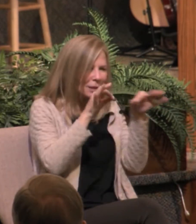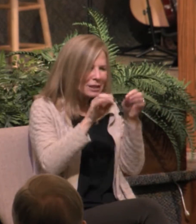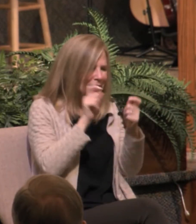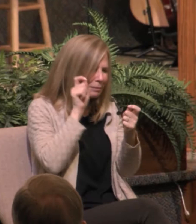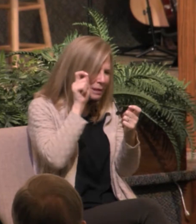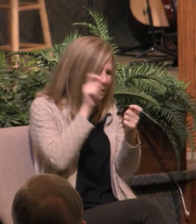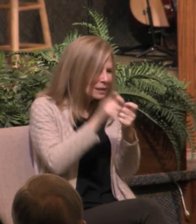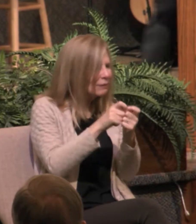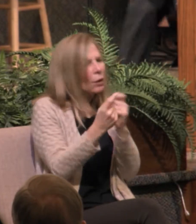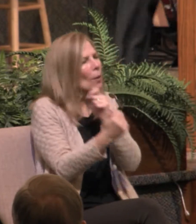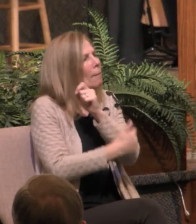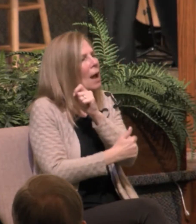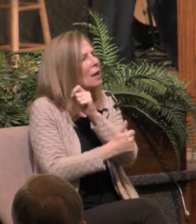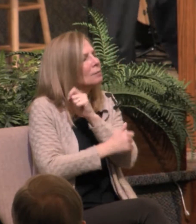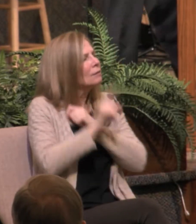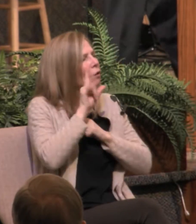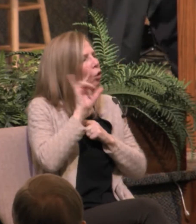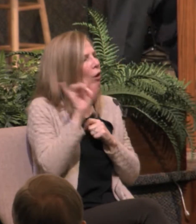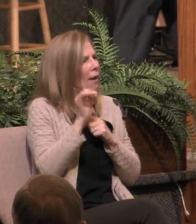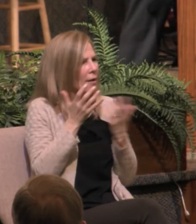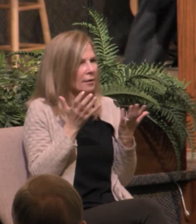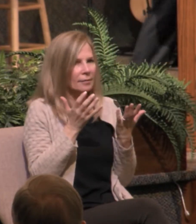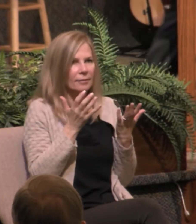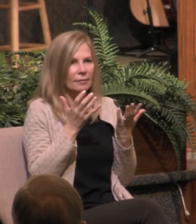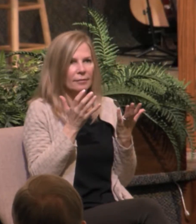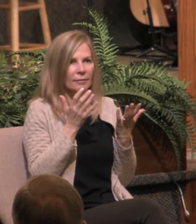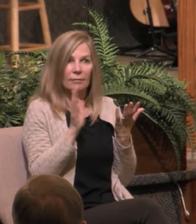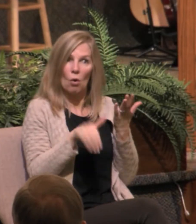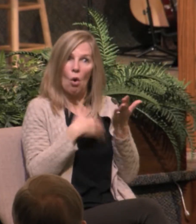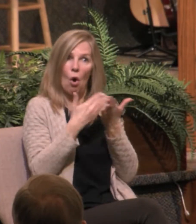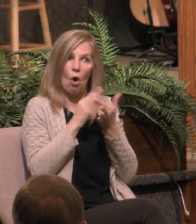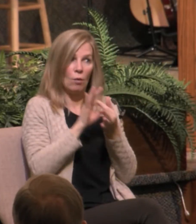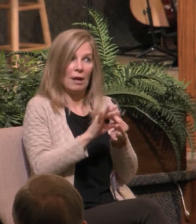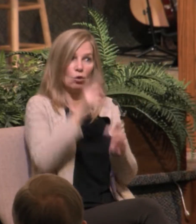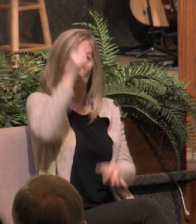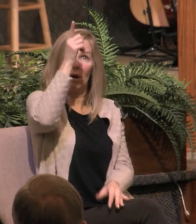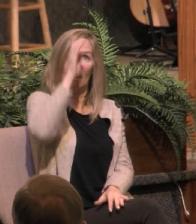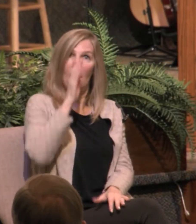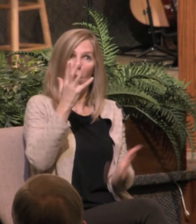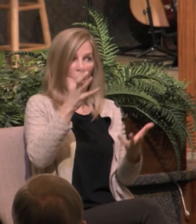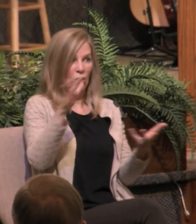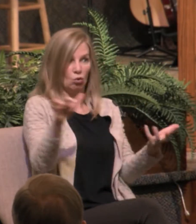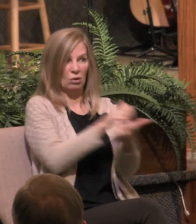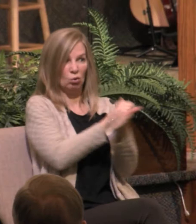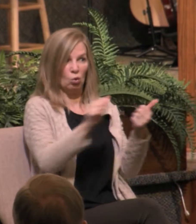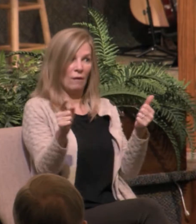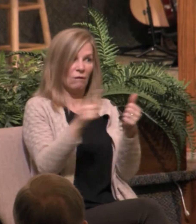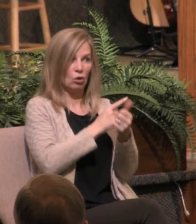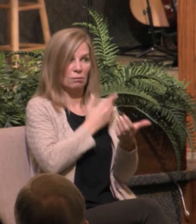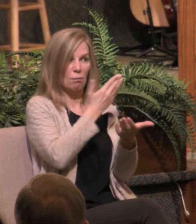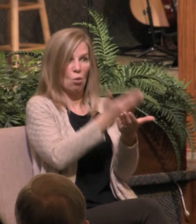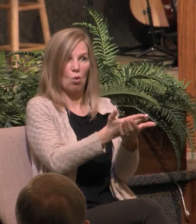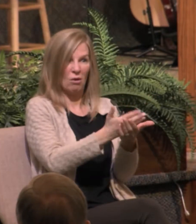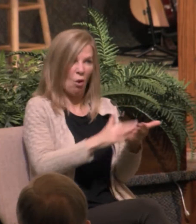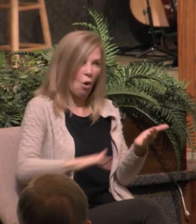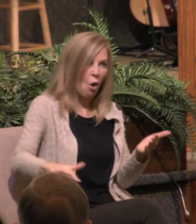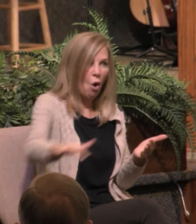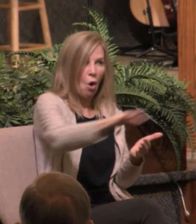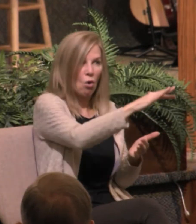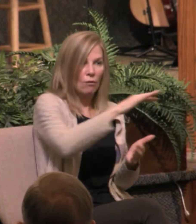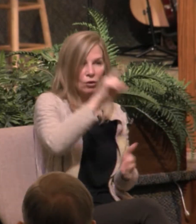of what the Passover was going to involve. And again, this all has to do with God was going to destroy the firstborn in Egypt.